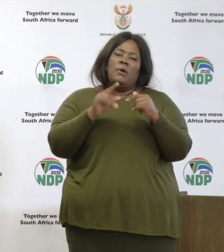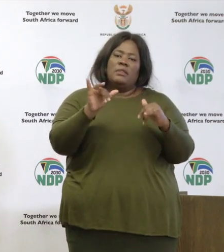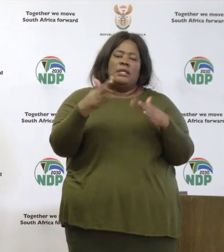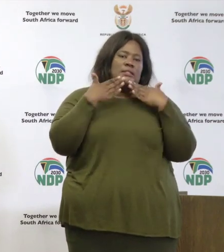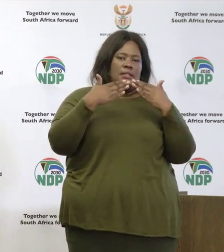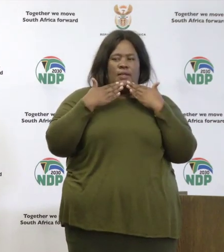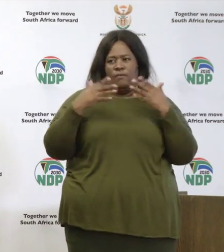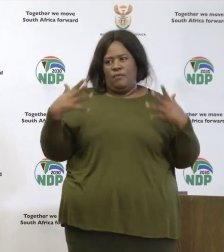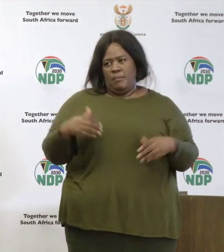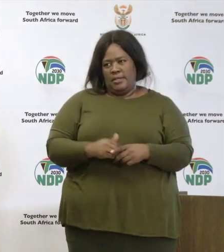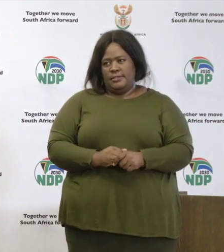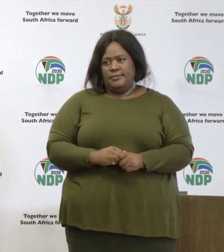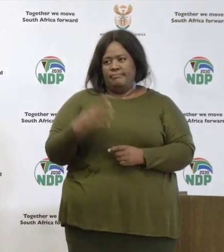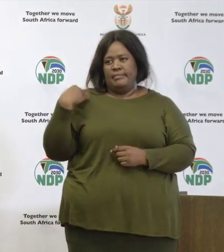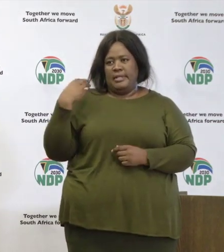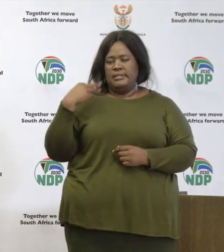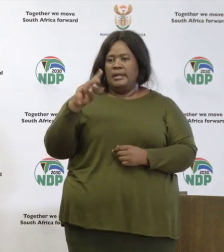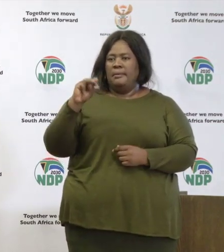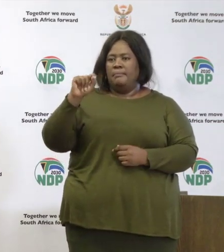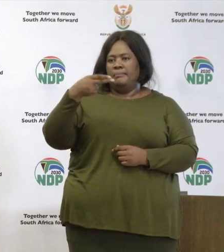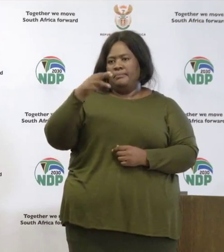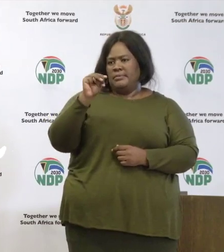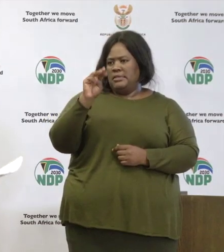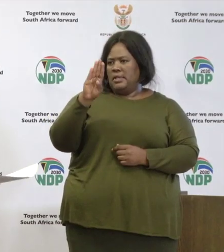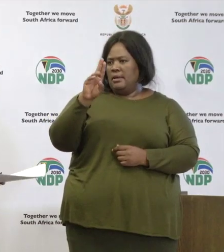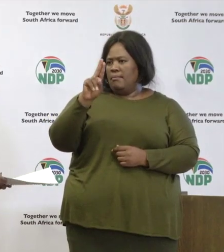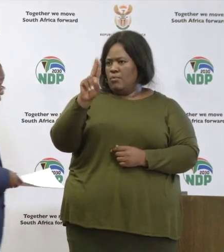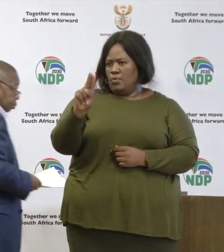much, Minister Mthembu and colleagues.